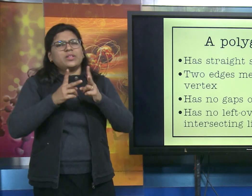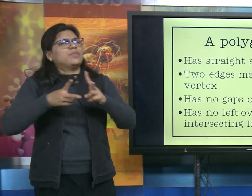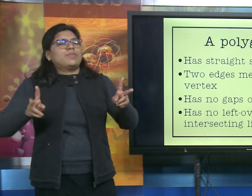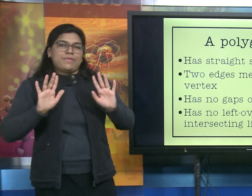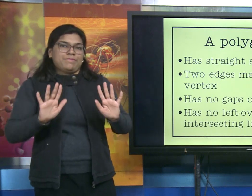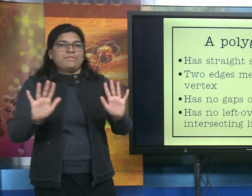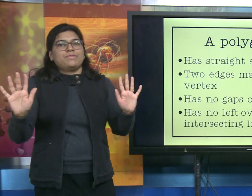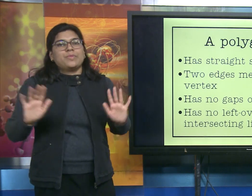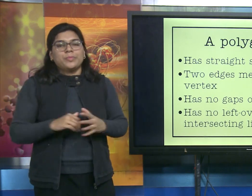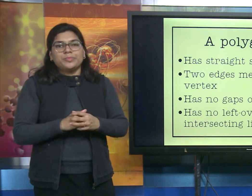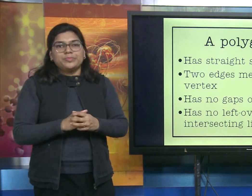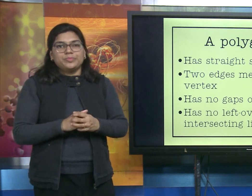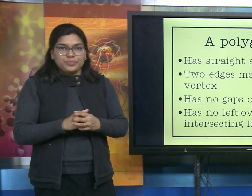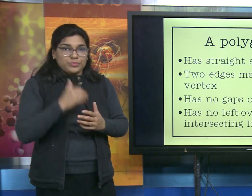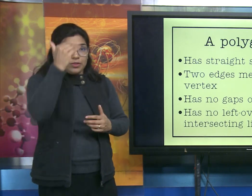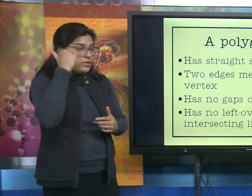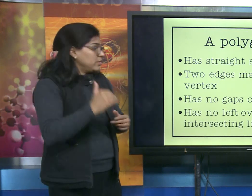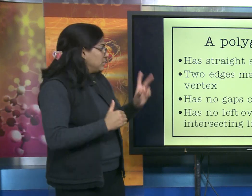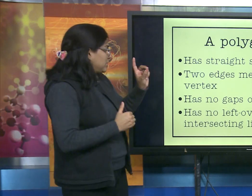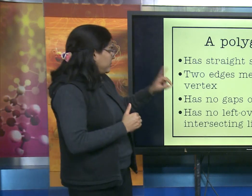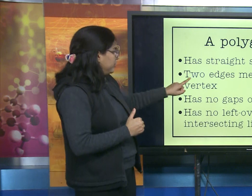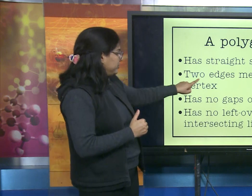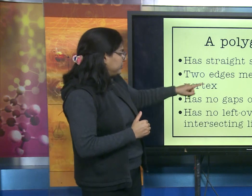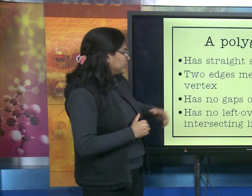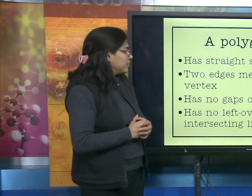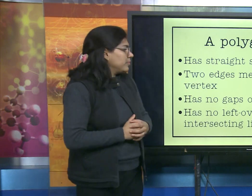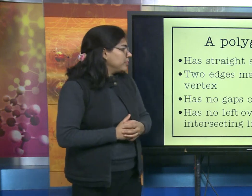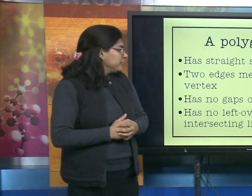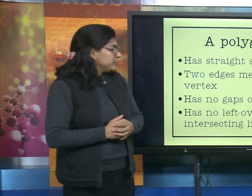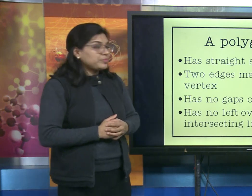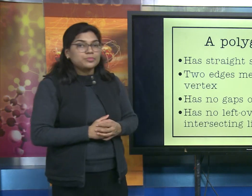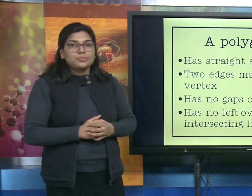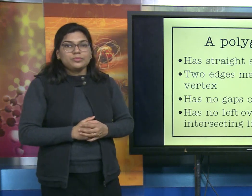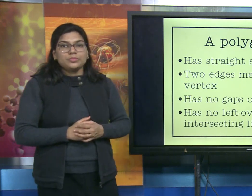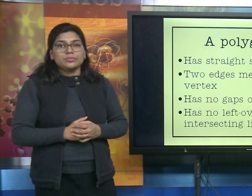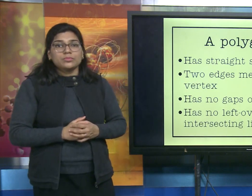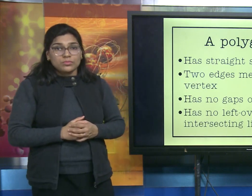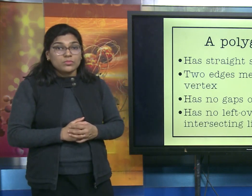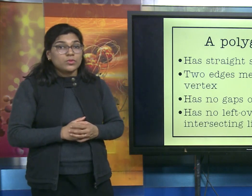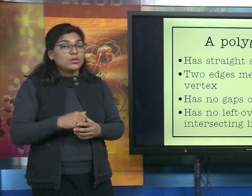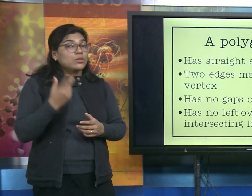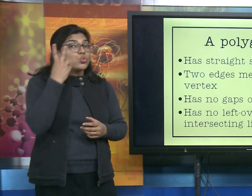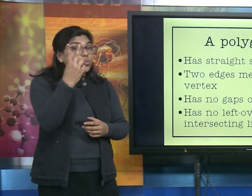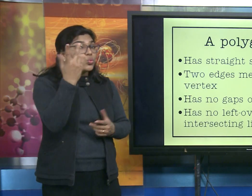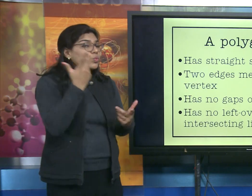edges are the similar words which has same meaning. And this second